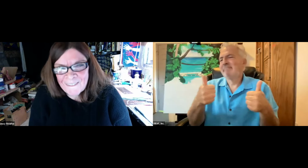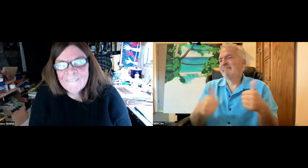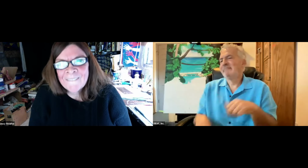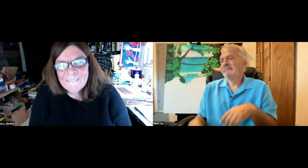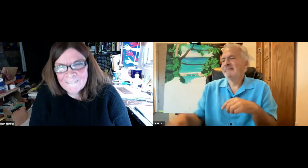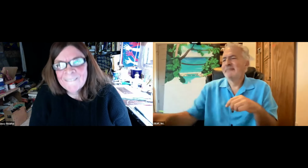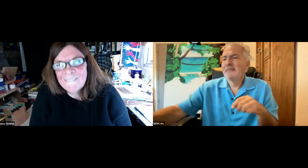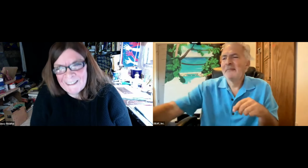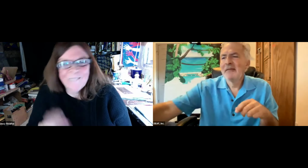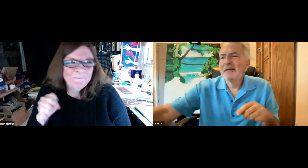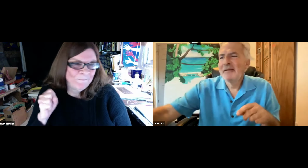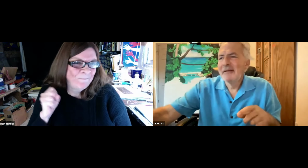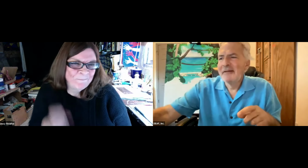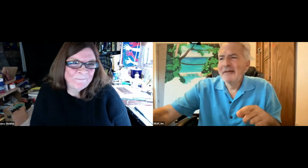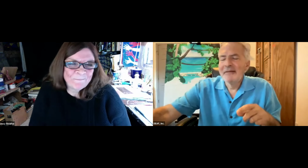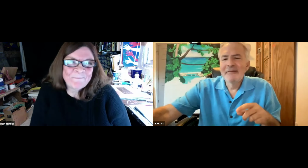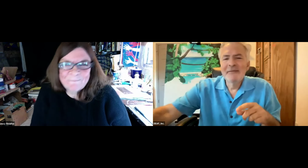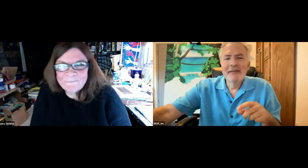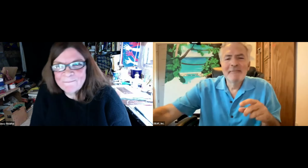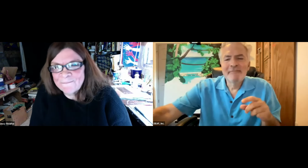from. So, yes.